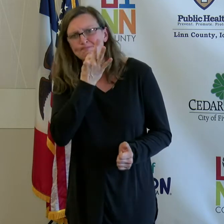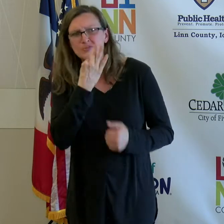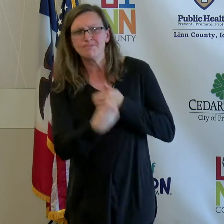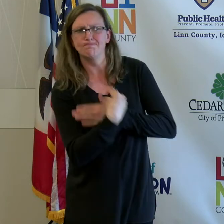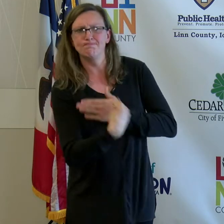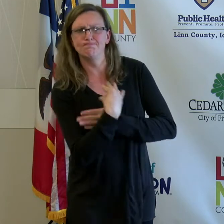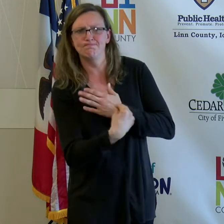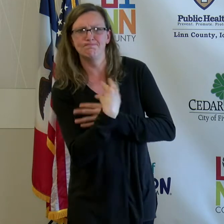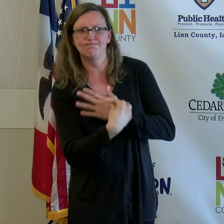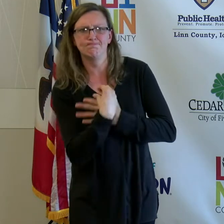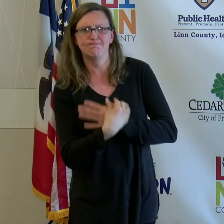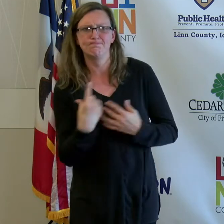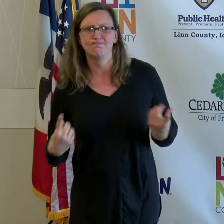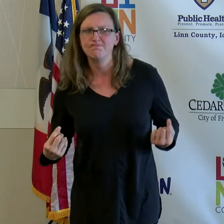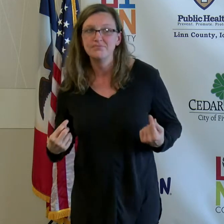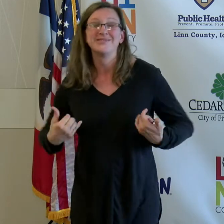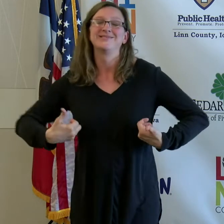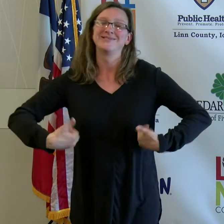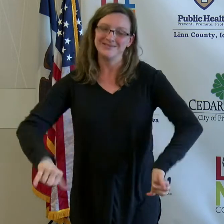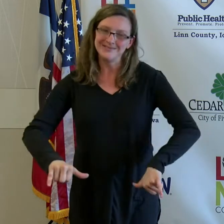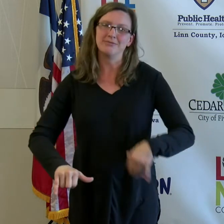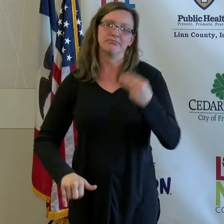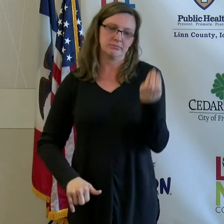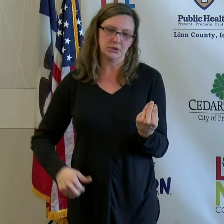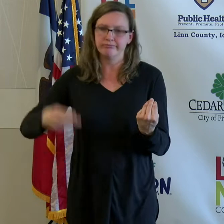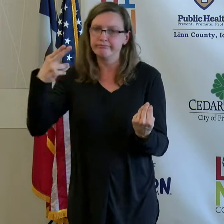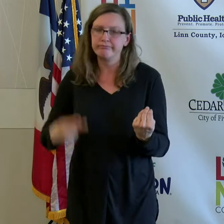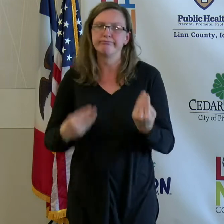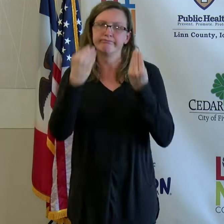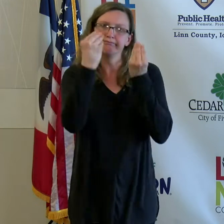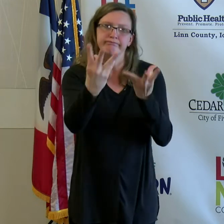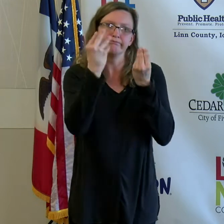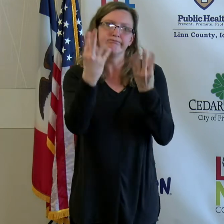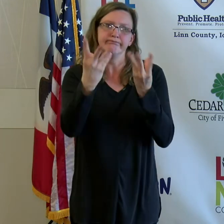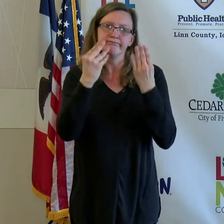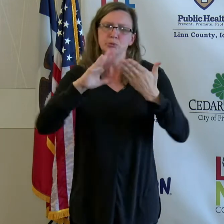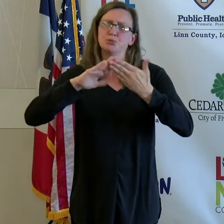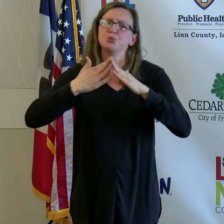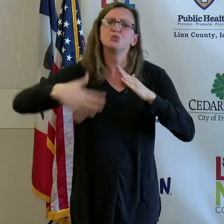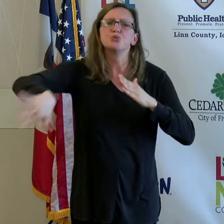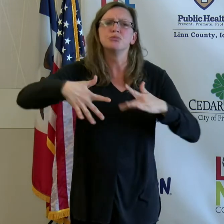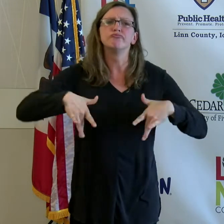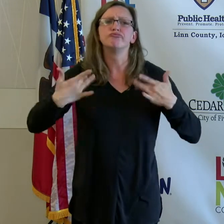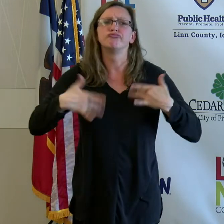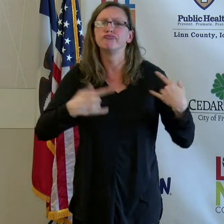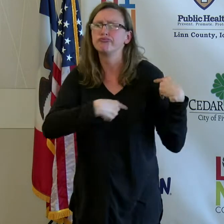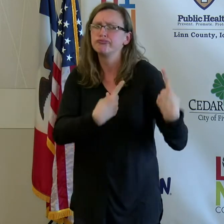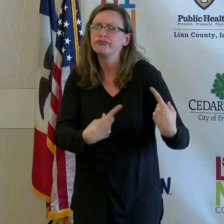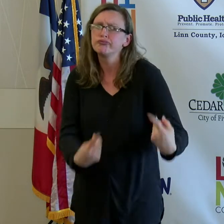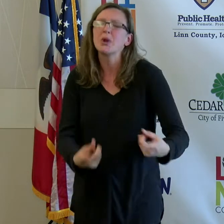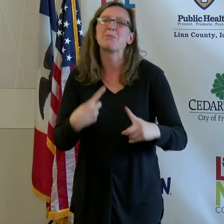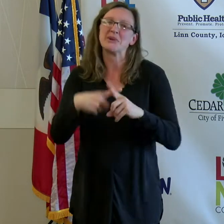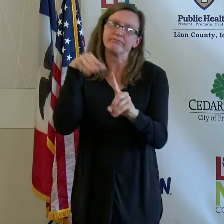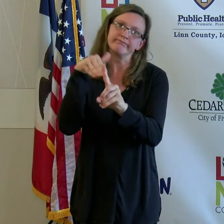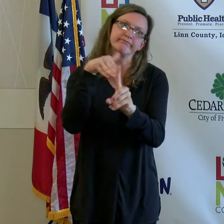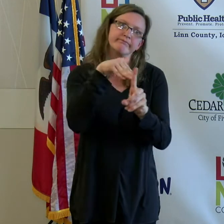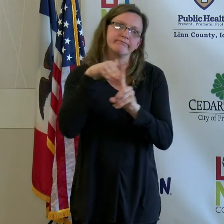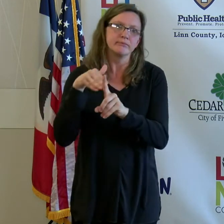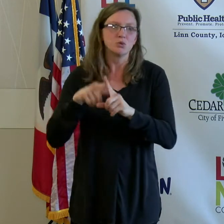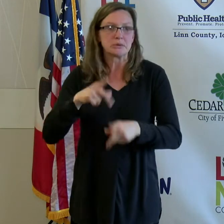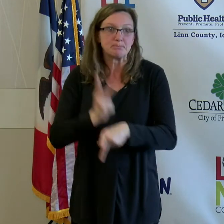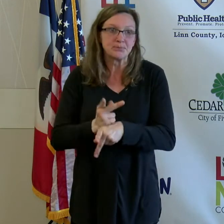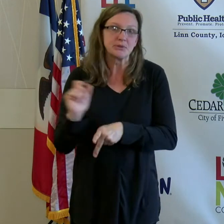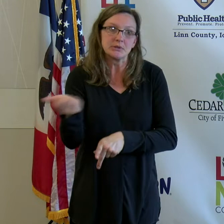the importance of, we can expect to slow the rate of transmission, safely manage hospitalization rates,